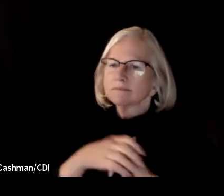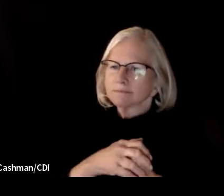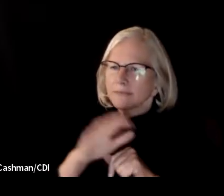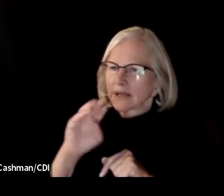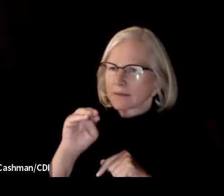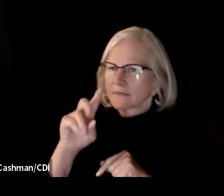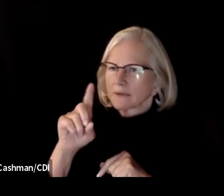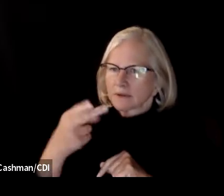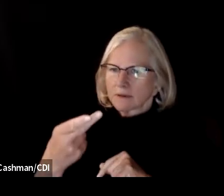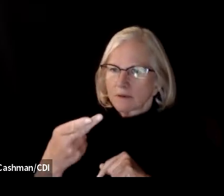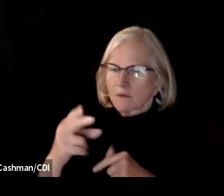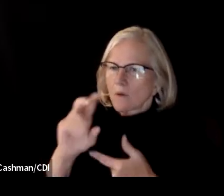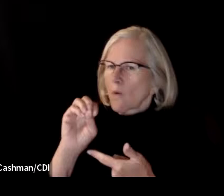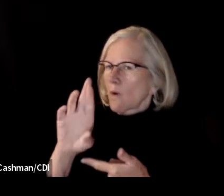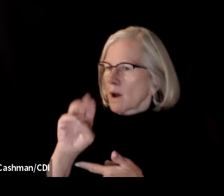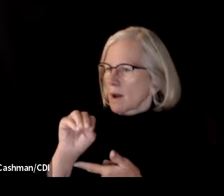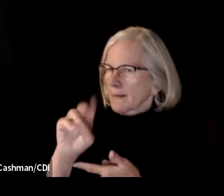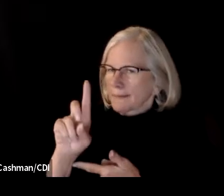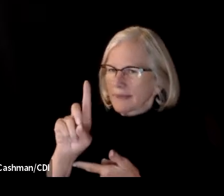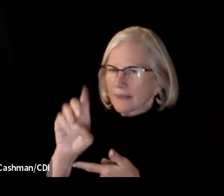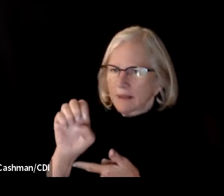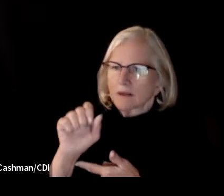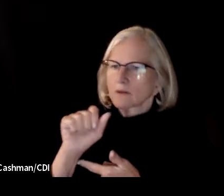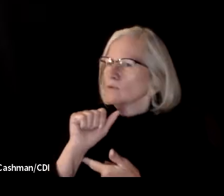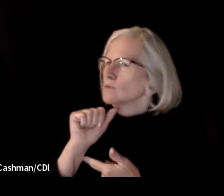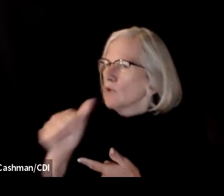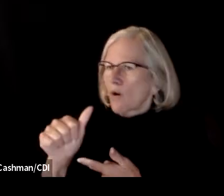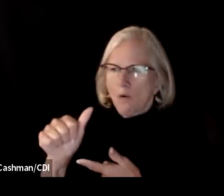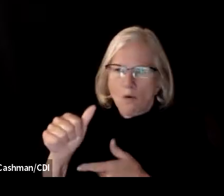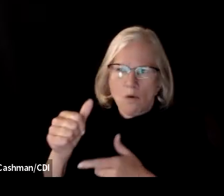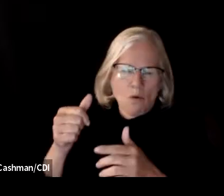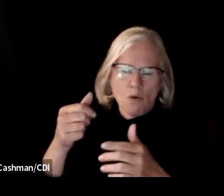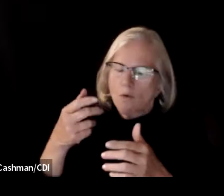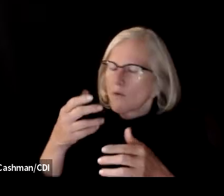Education. Thank you very much. Thank you.